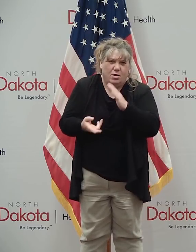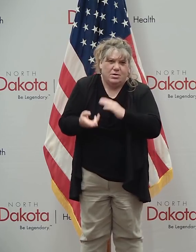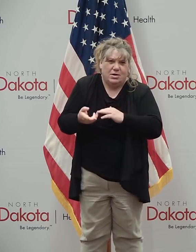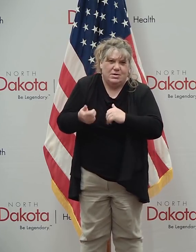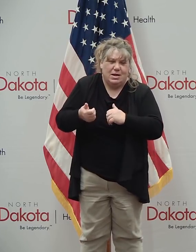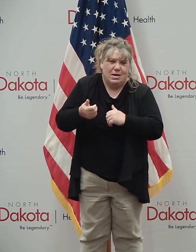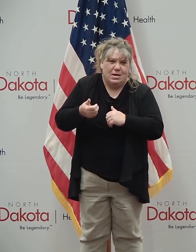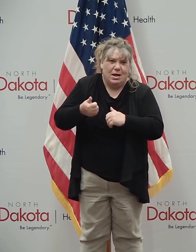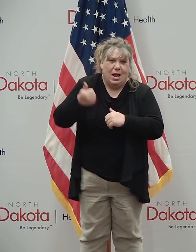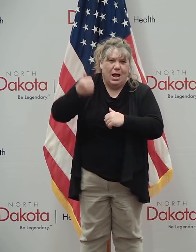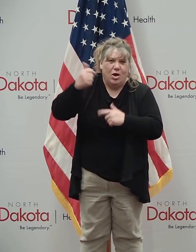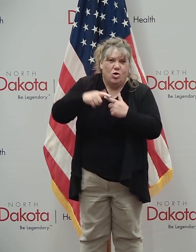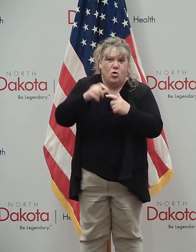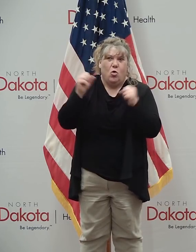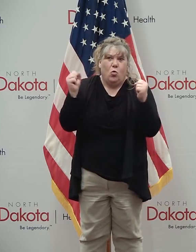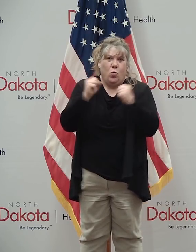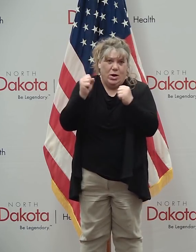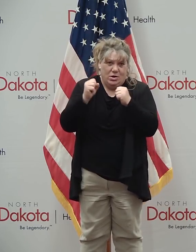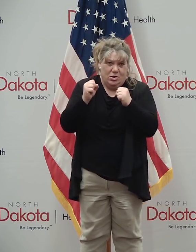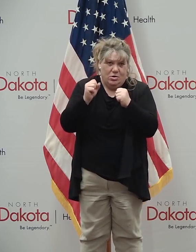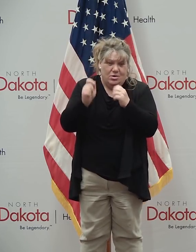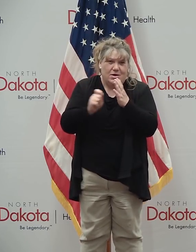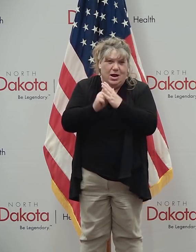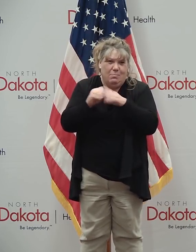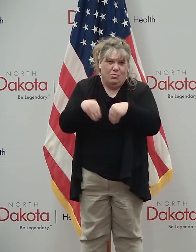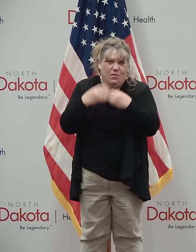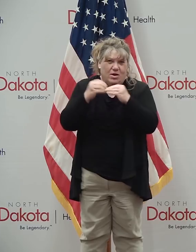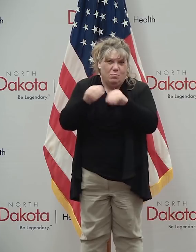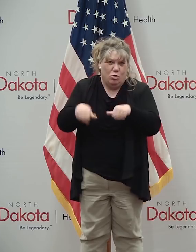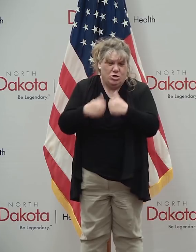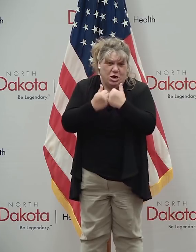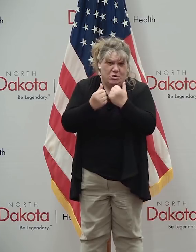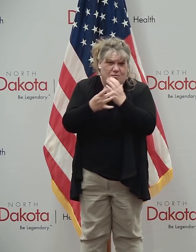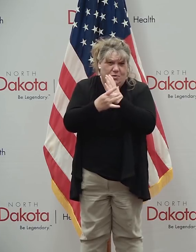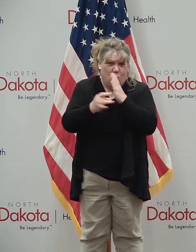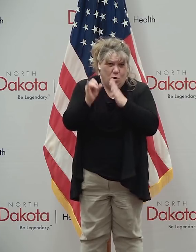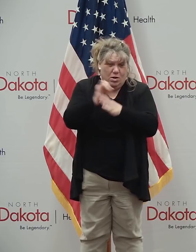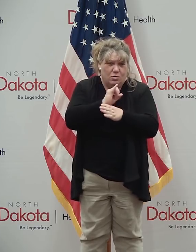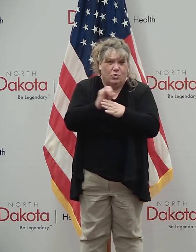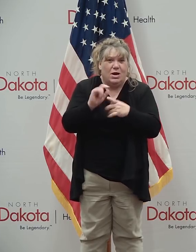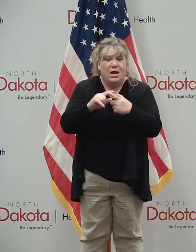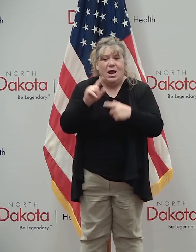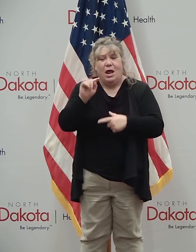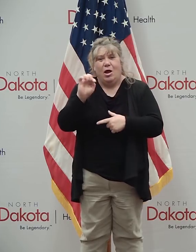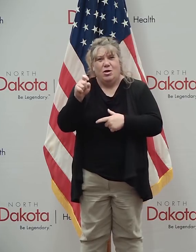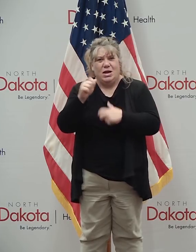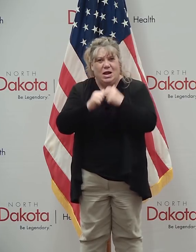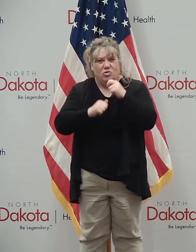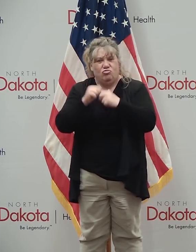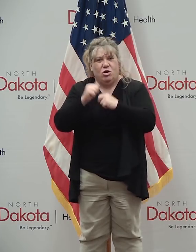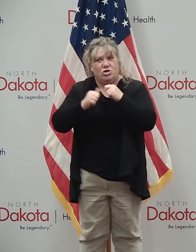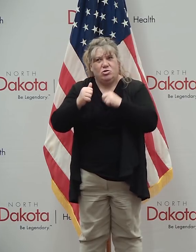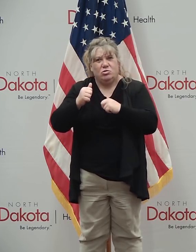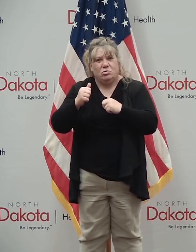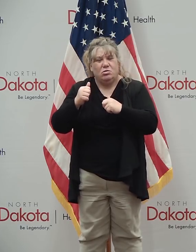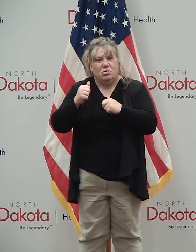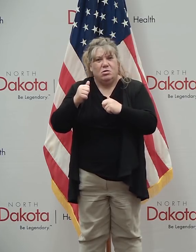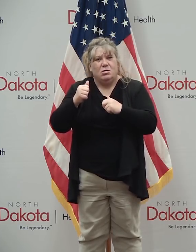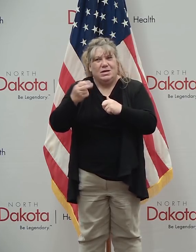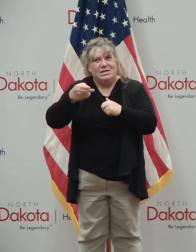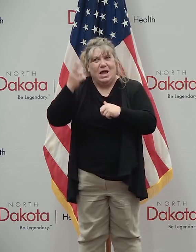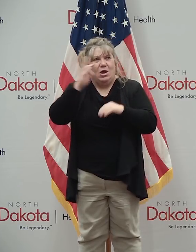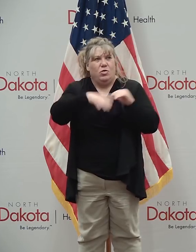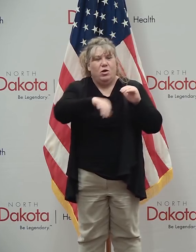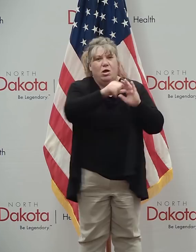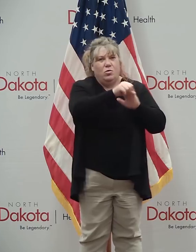Winter itself presents some additional challenges. Our tax structure here is higher than some other states. And so again,